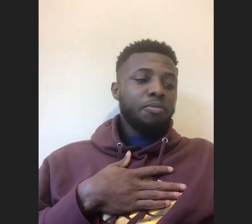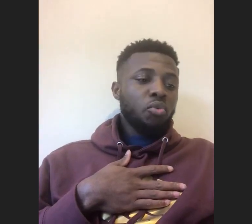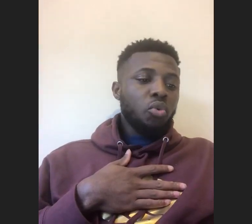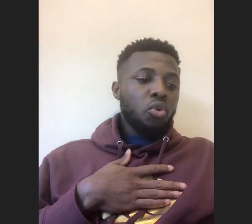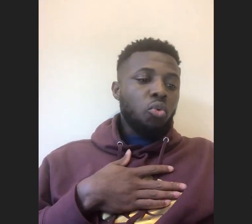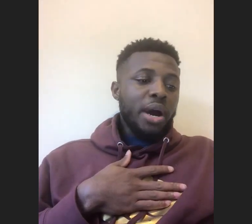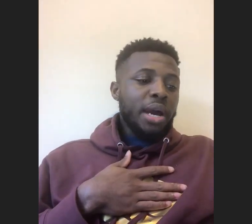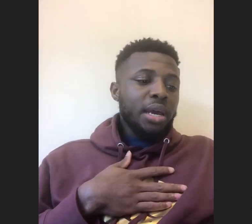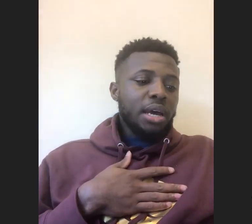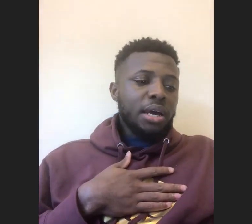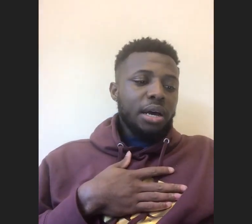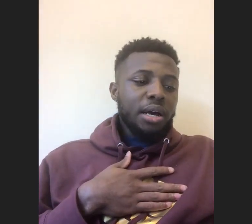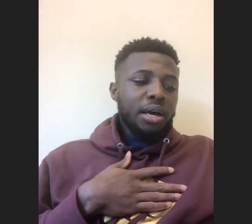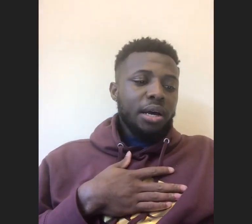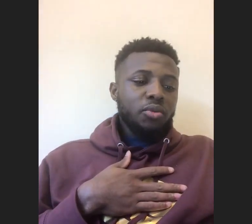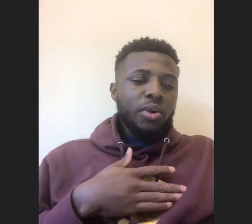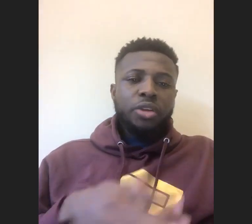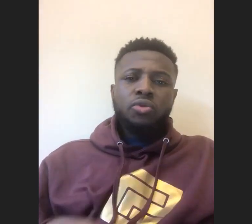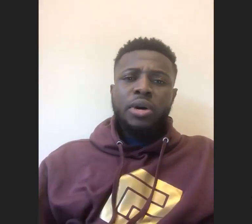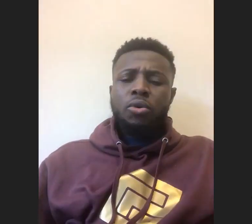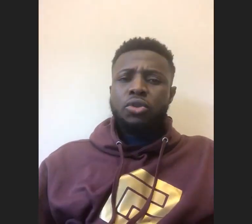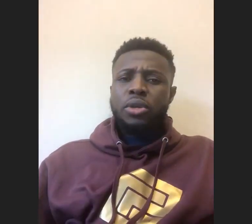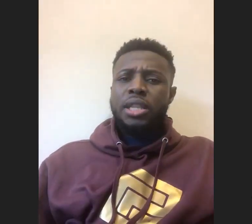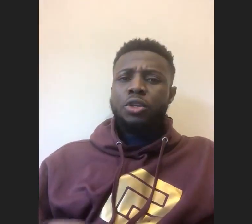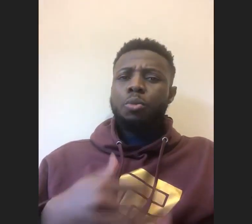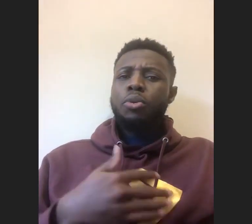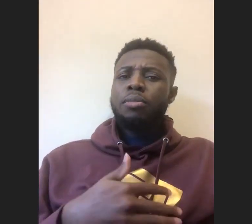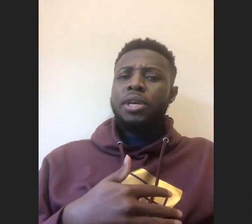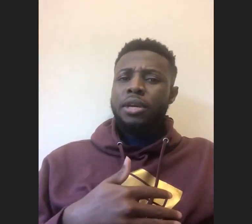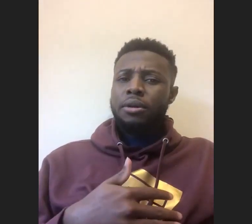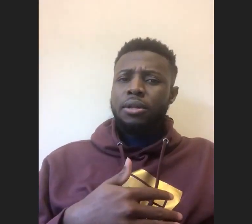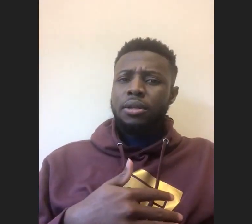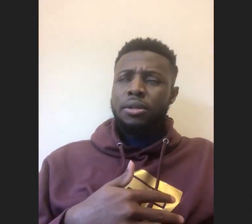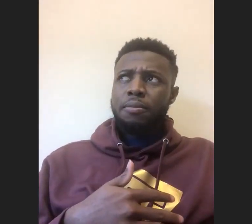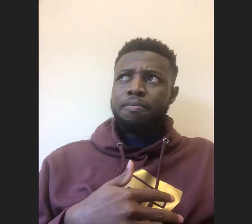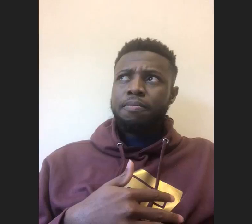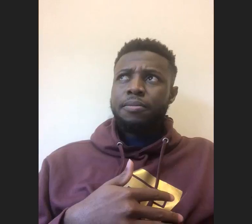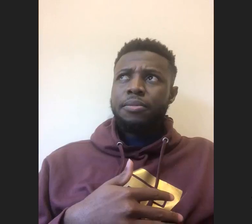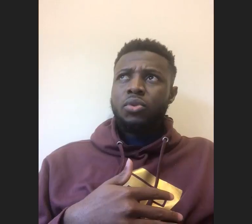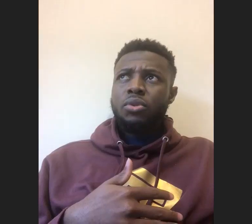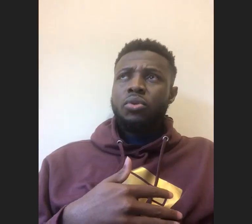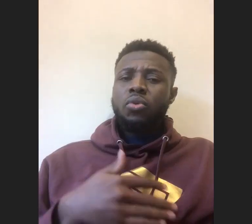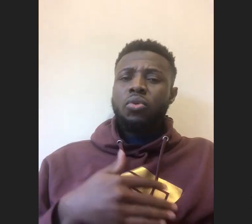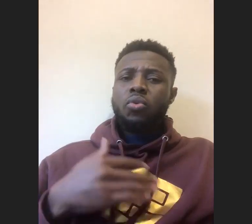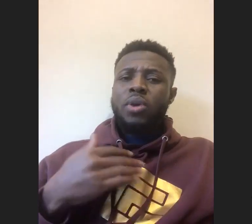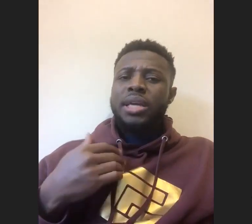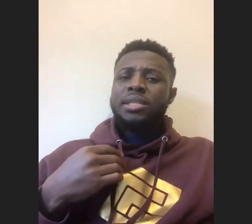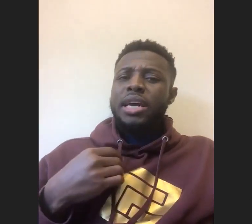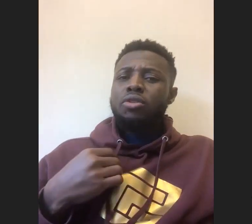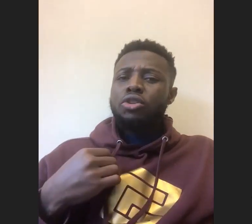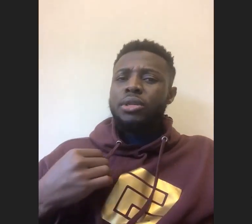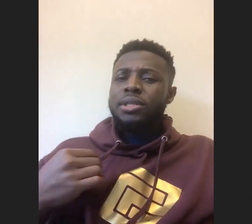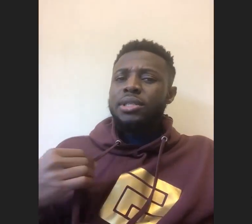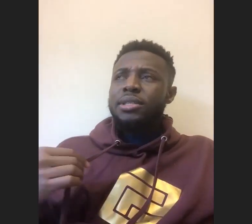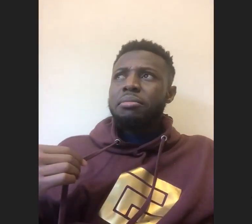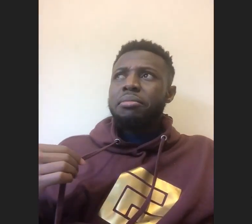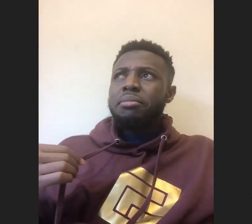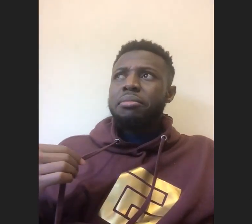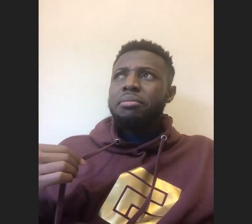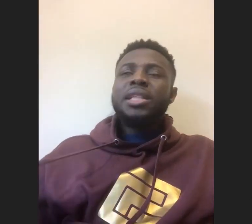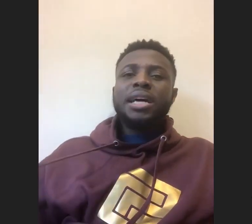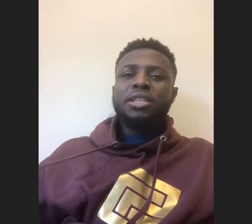healthcare? Why do I want to get into public health? Why did I not